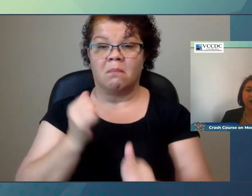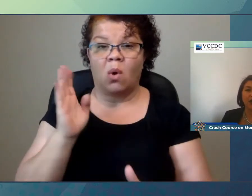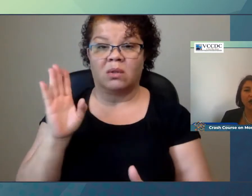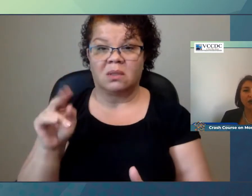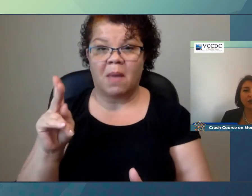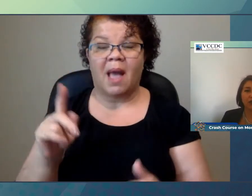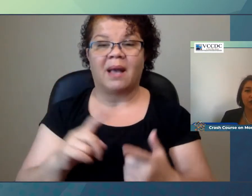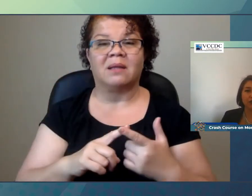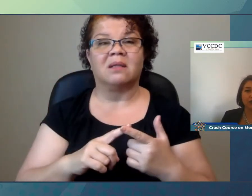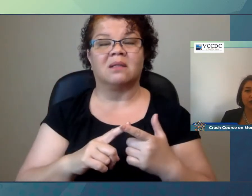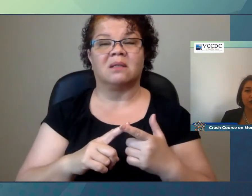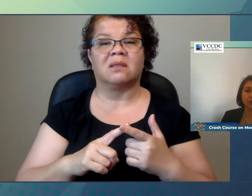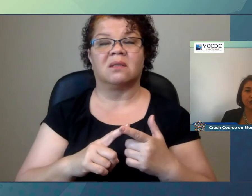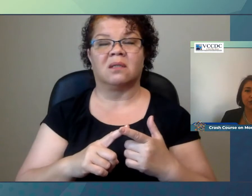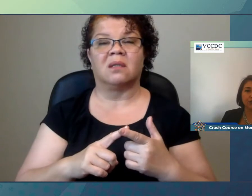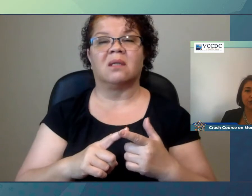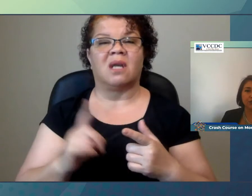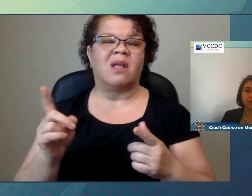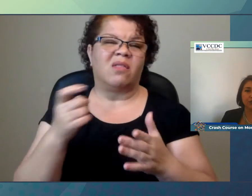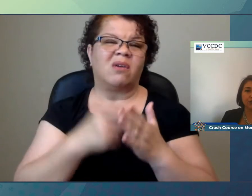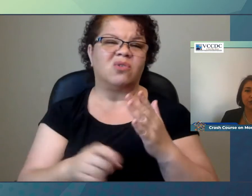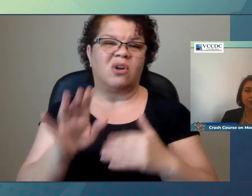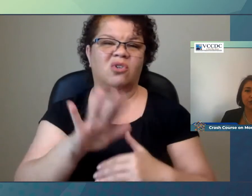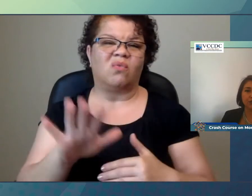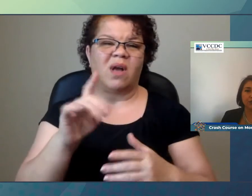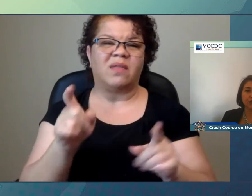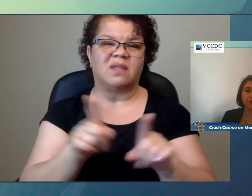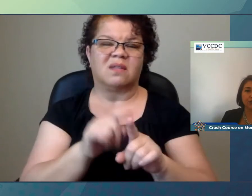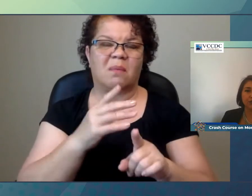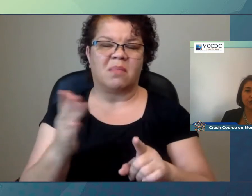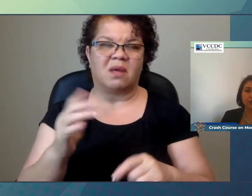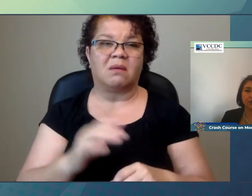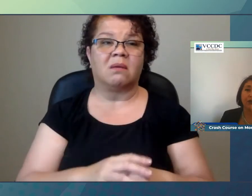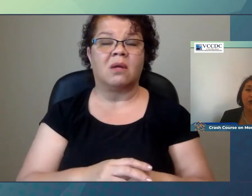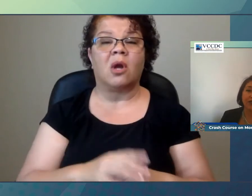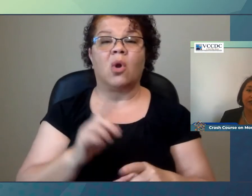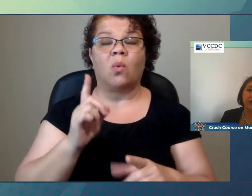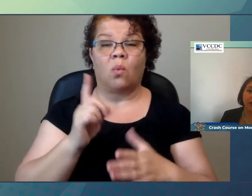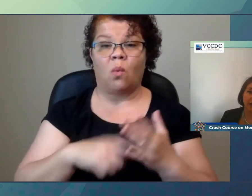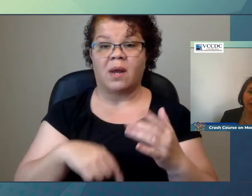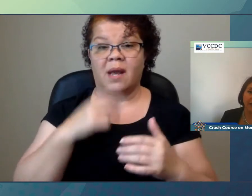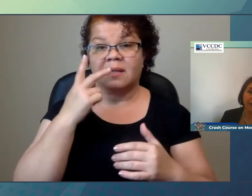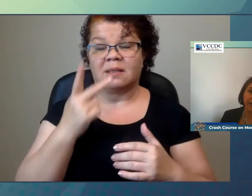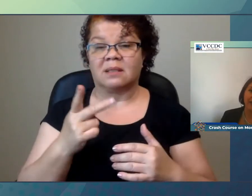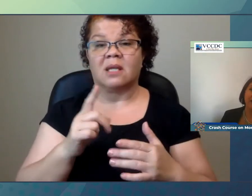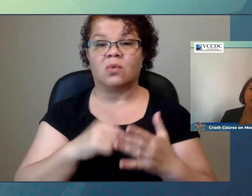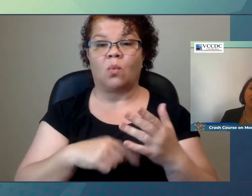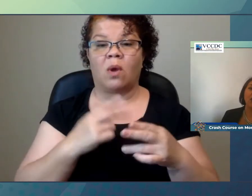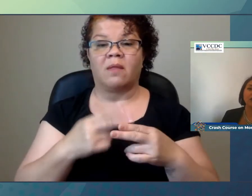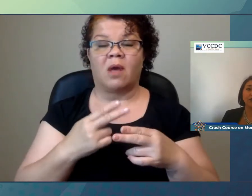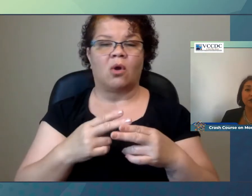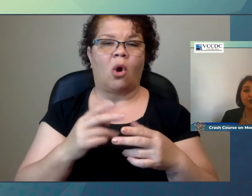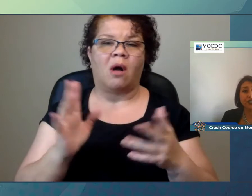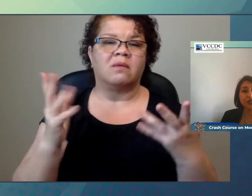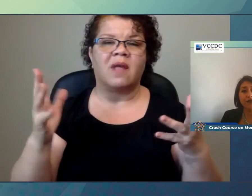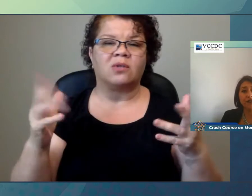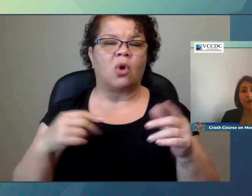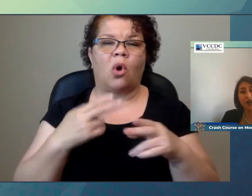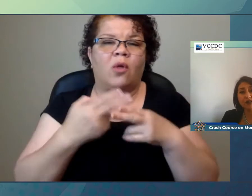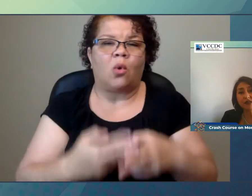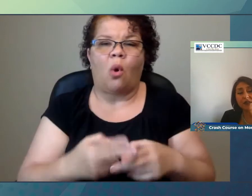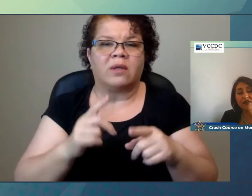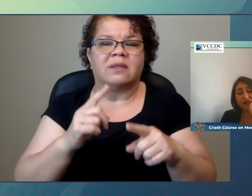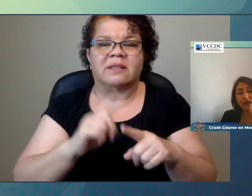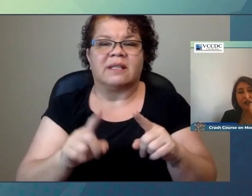lenders all charge around the same thing. The differences that I've seen are what they call them. They will call an origination